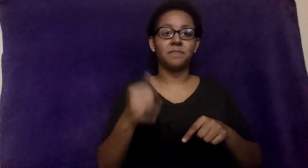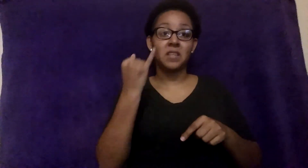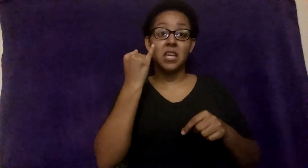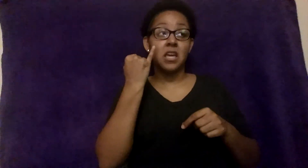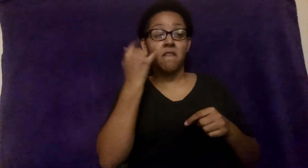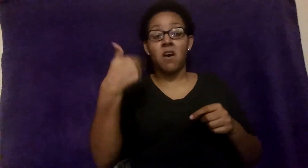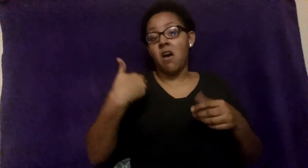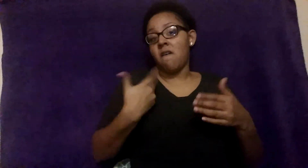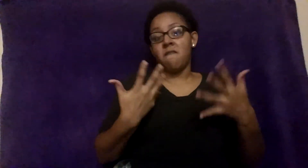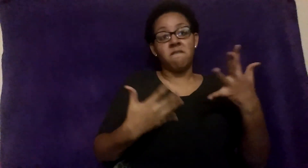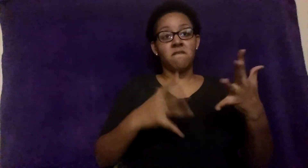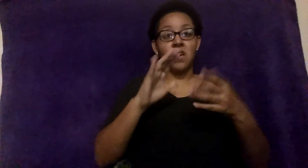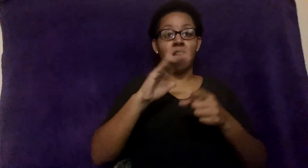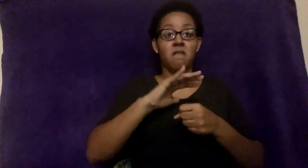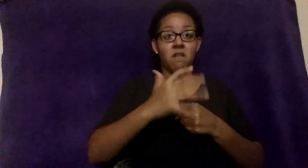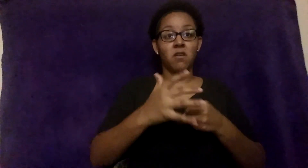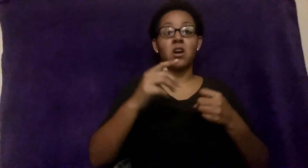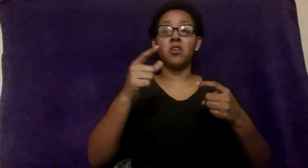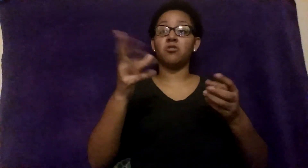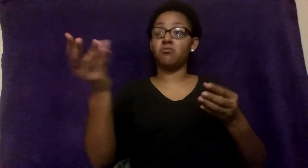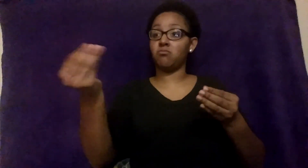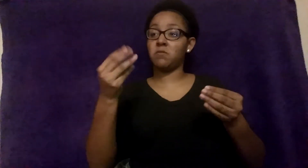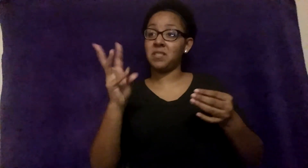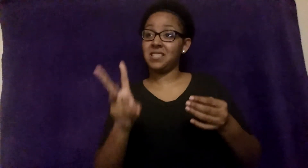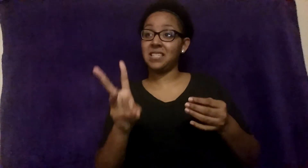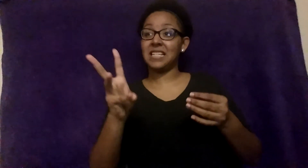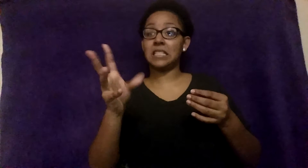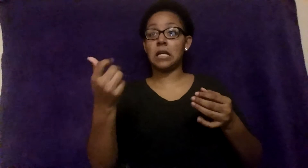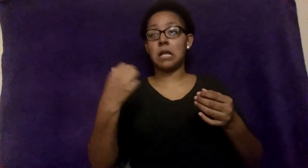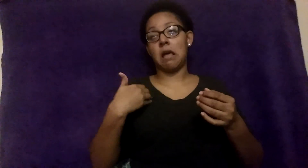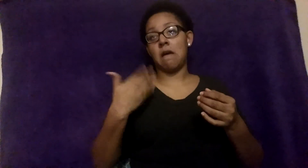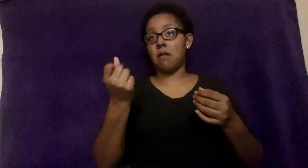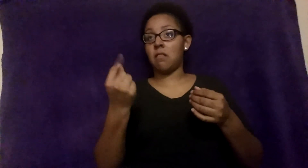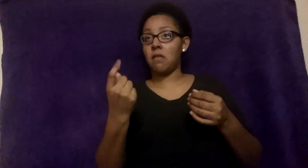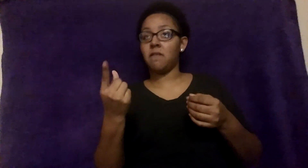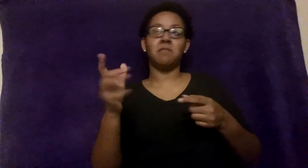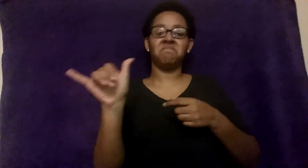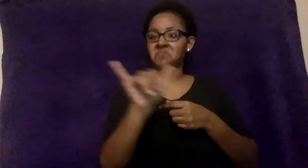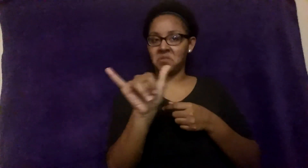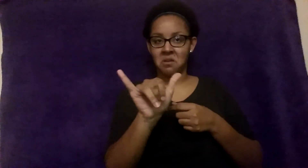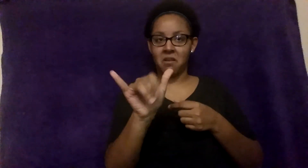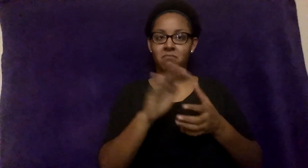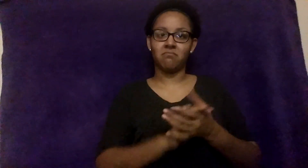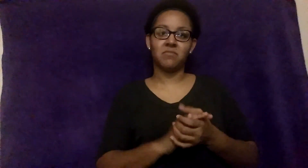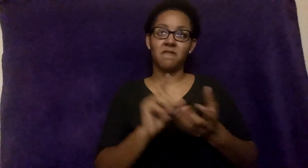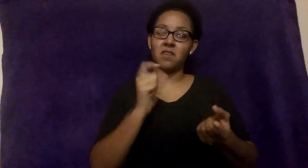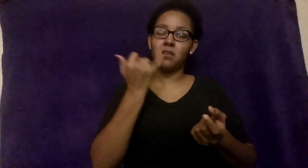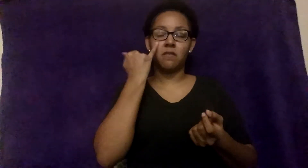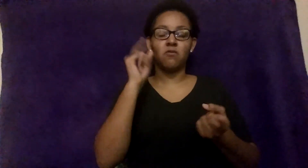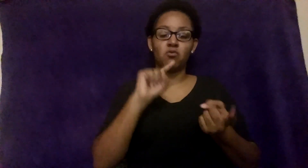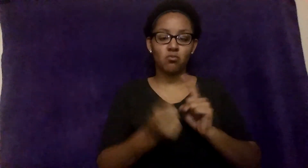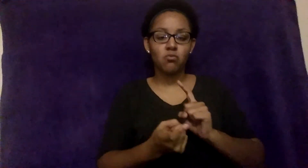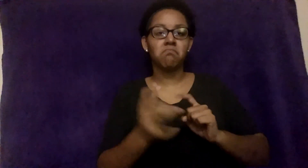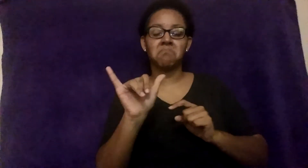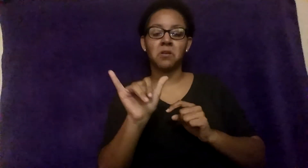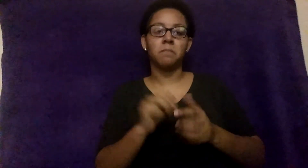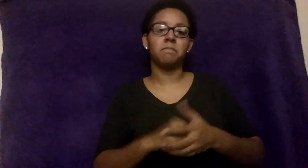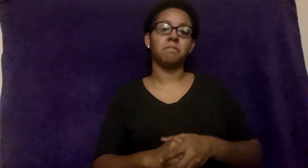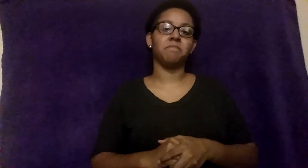6, I'm going to have 11. If I have 6 avocados and you gave me 5, I'm going to have 11 either way. Let's do a couple of, since this number line is so nice, I